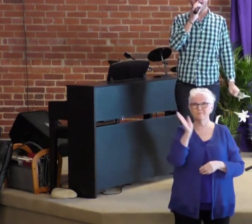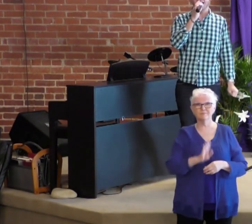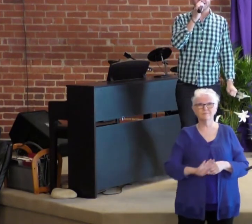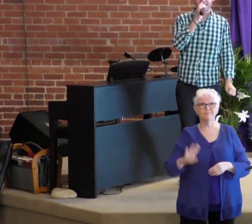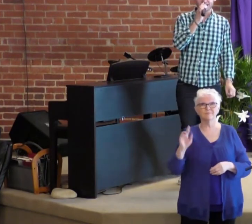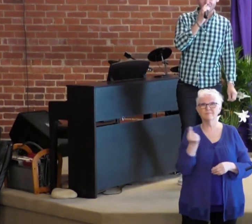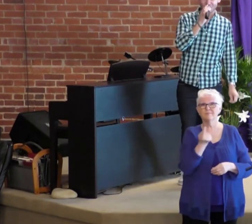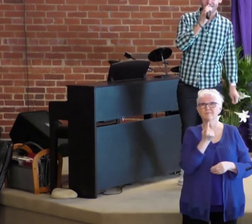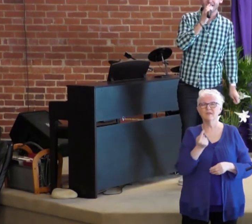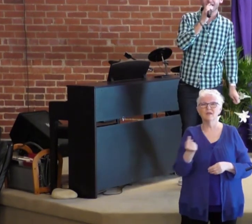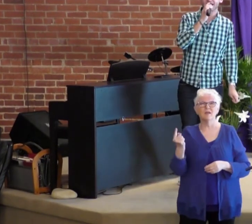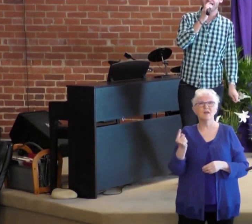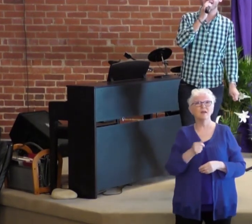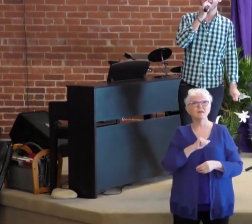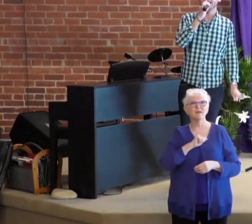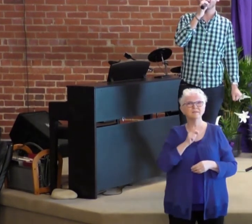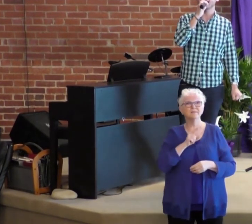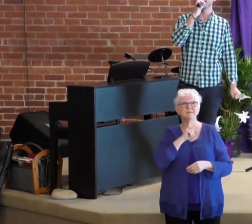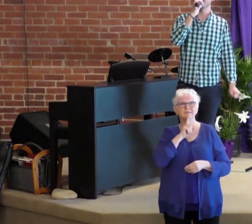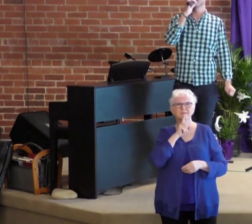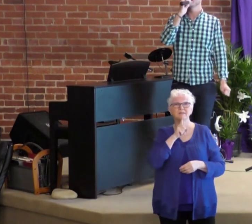And I did say,